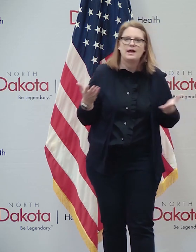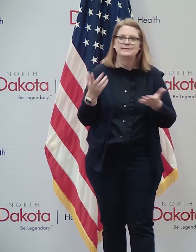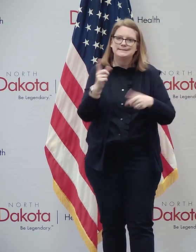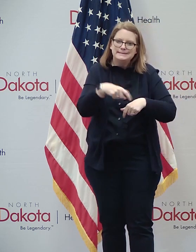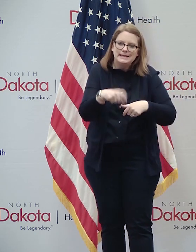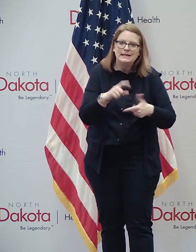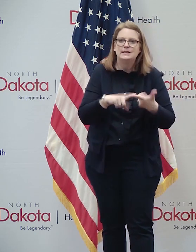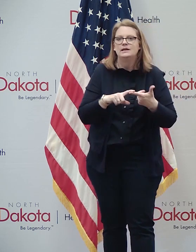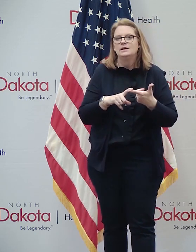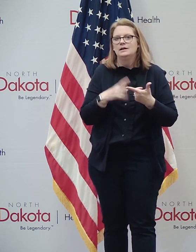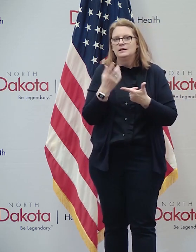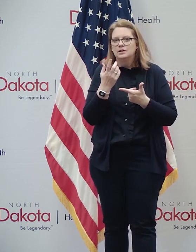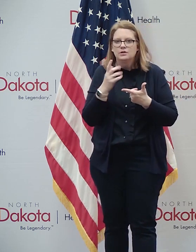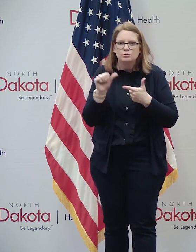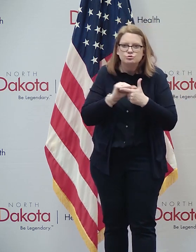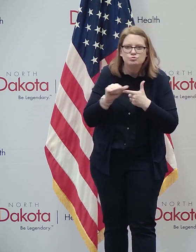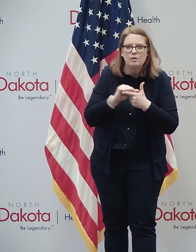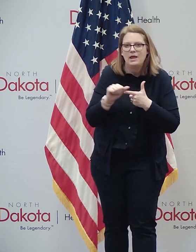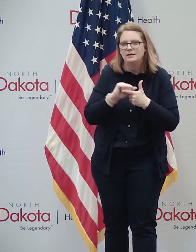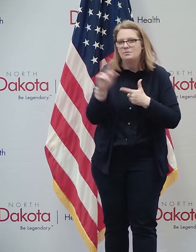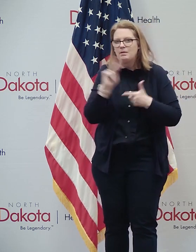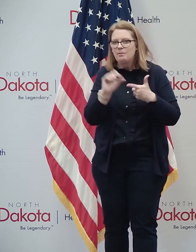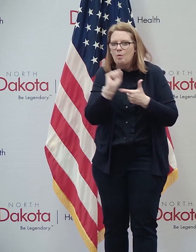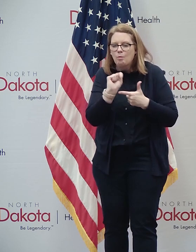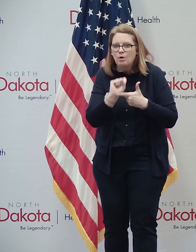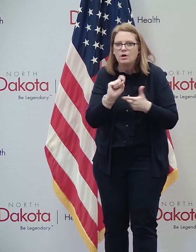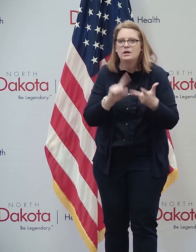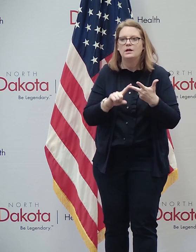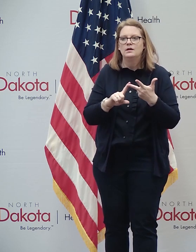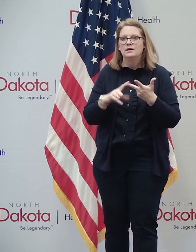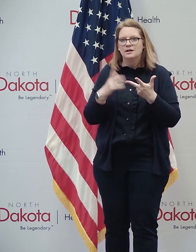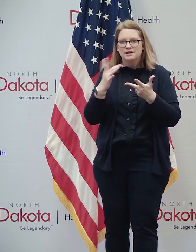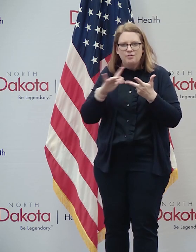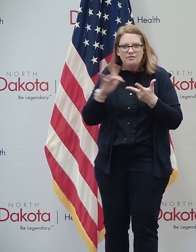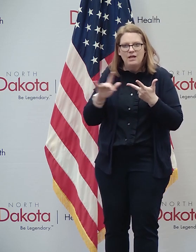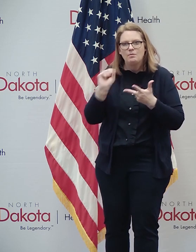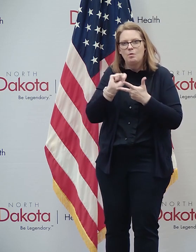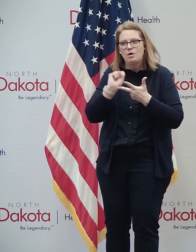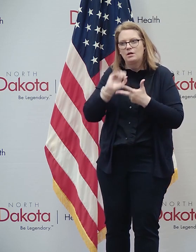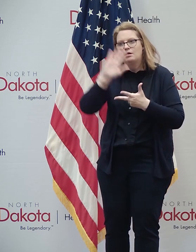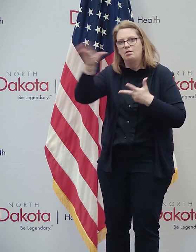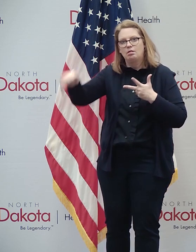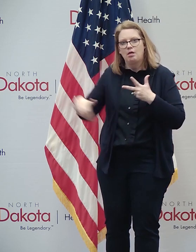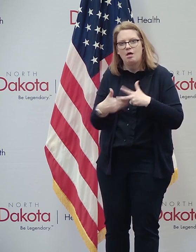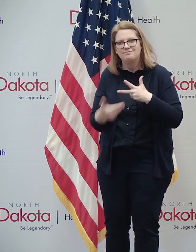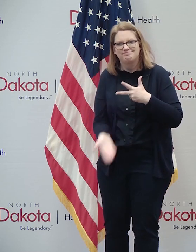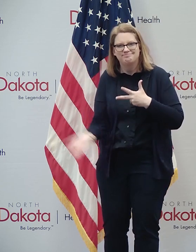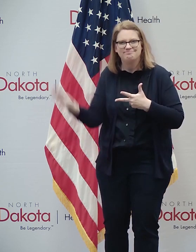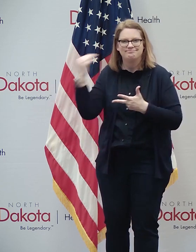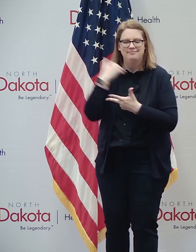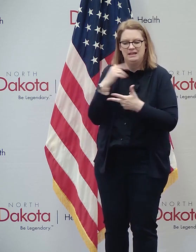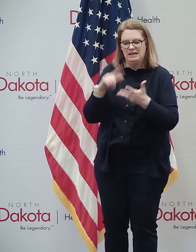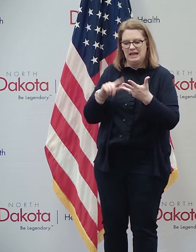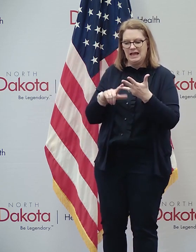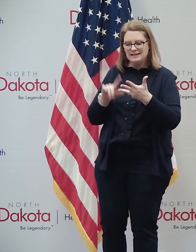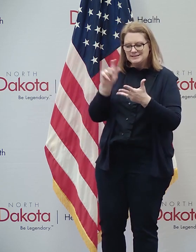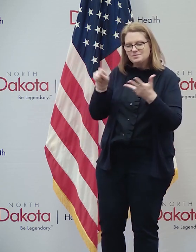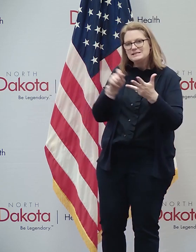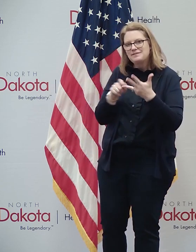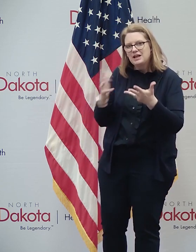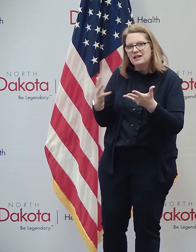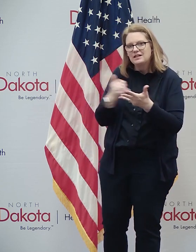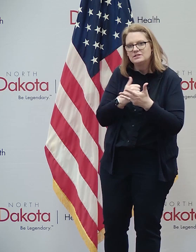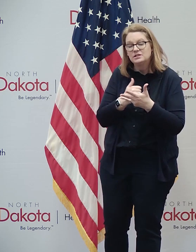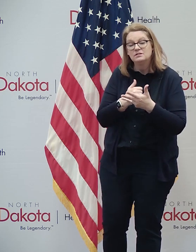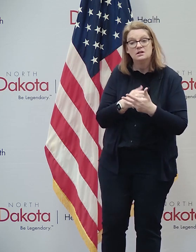a day, having enough trained personnel, and the ability to do outbound targeted collection. But we also need